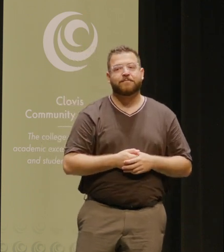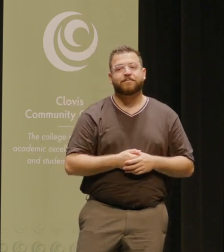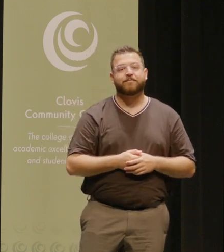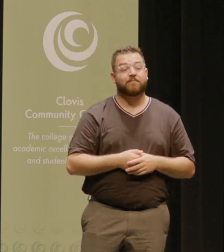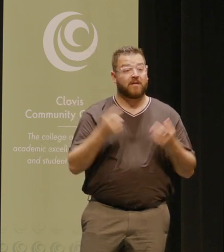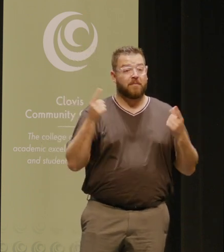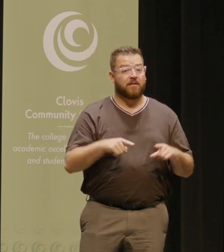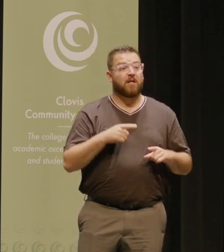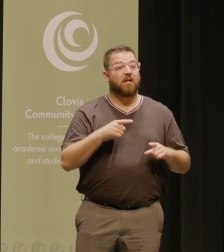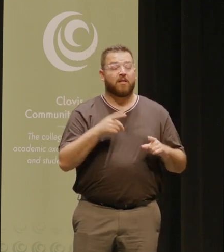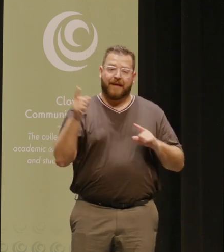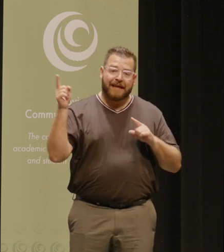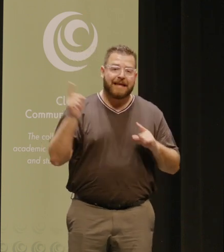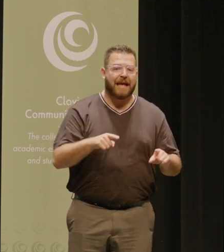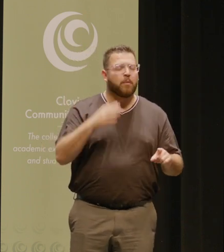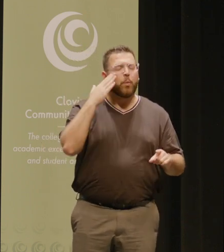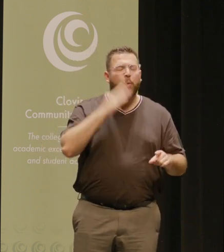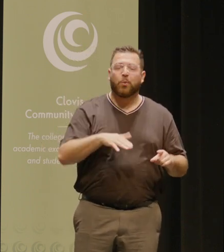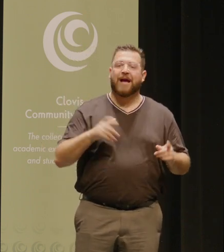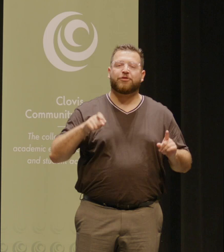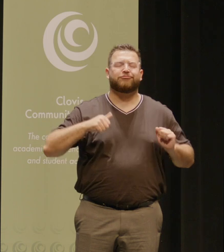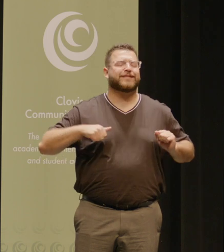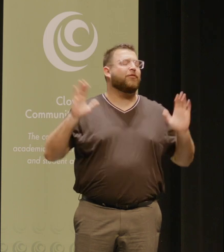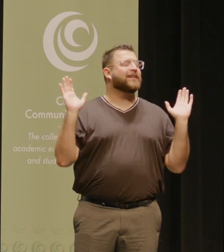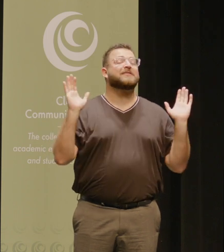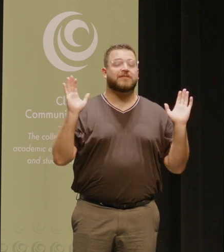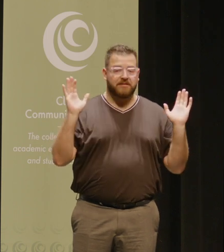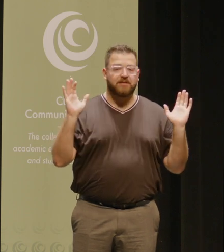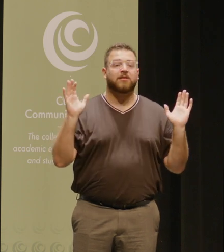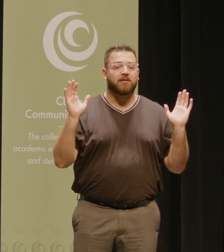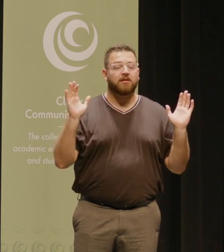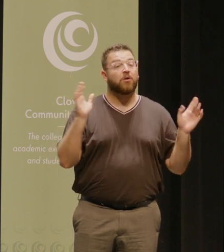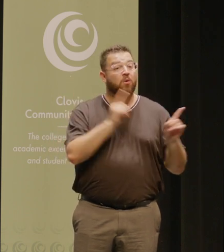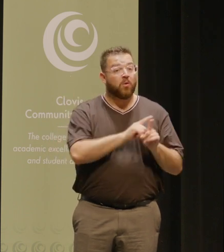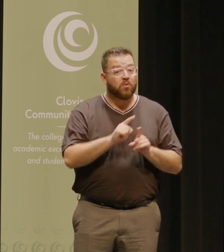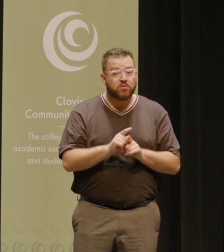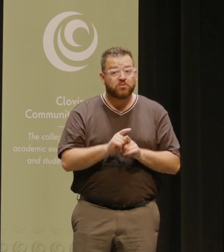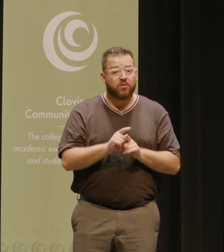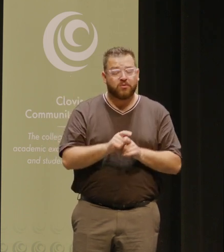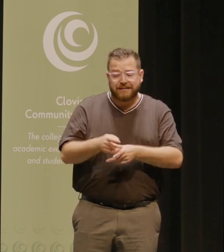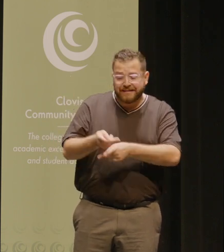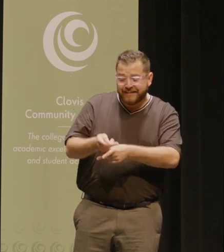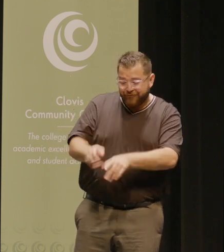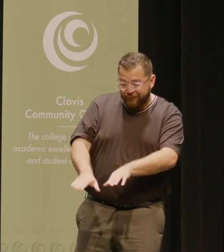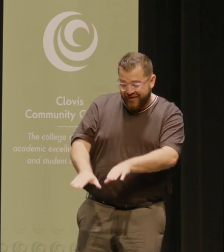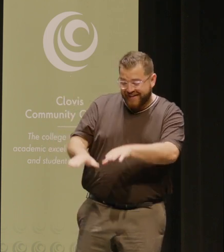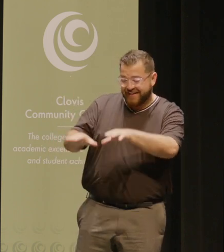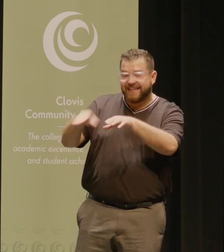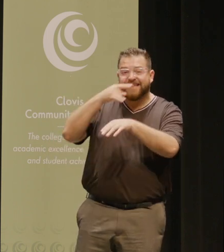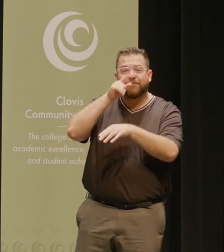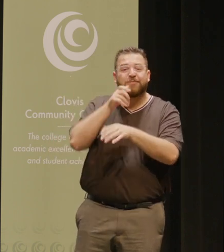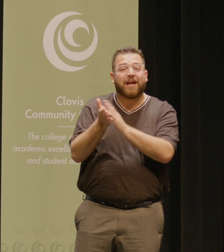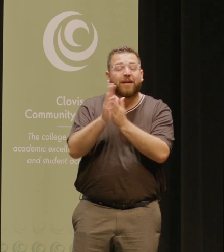They came knowing the sacrifices it would take. They are also raising lawyers, doctors, teachers.